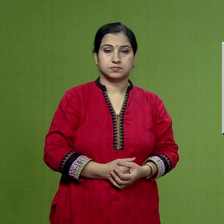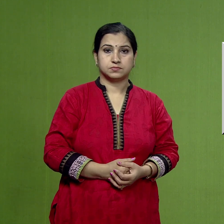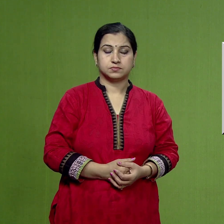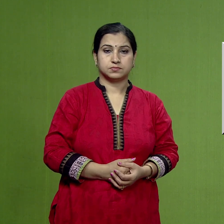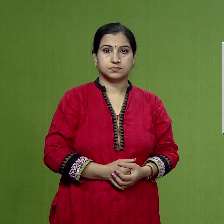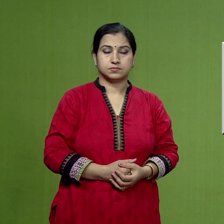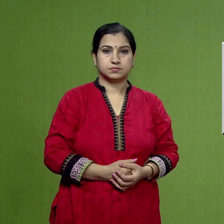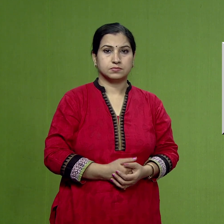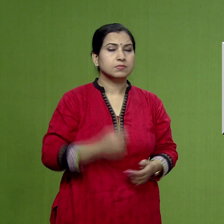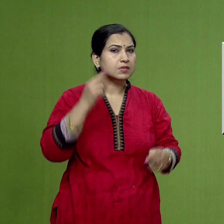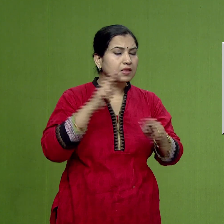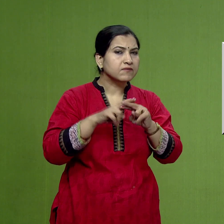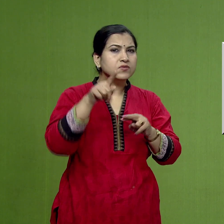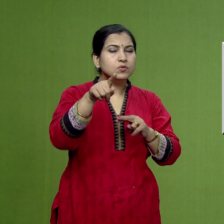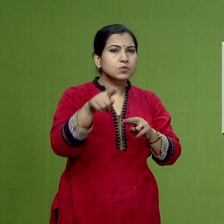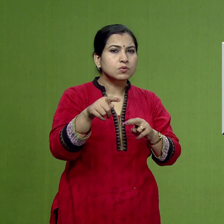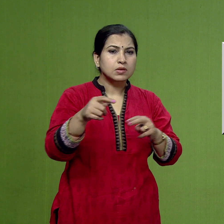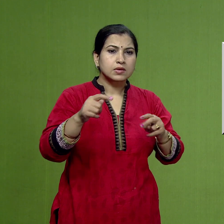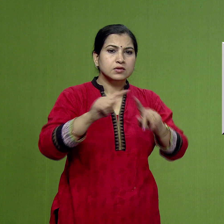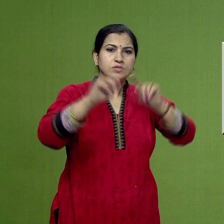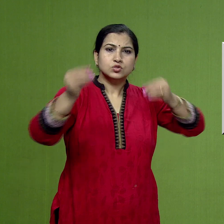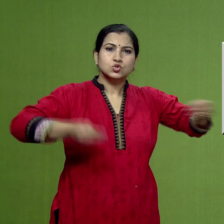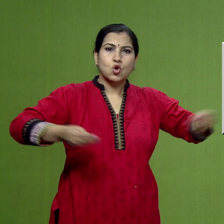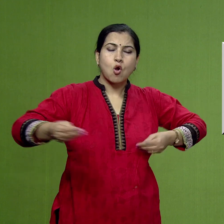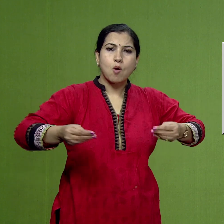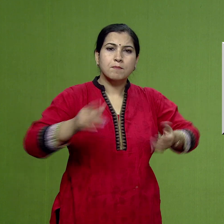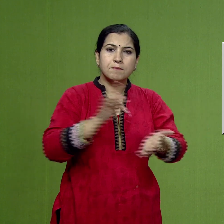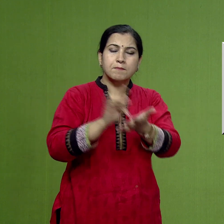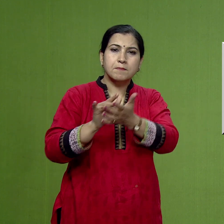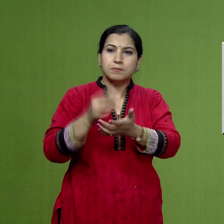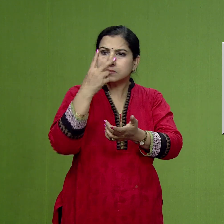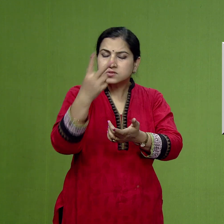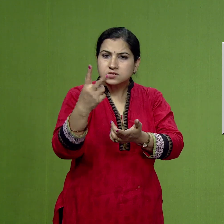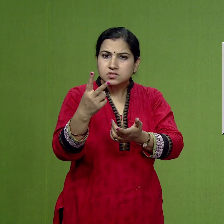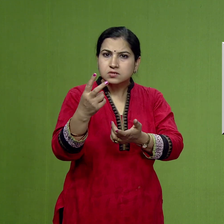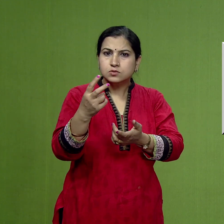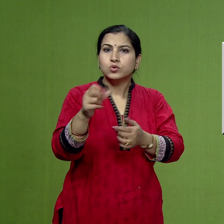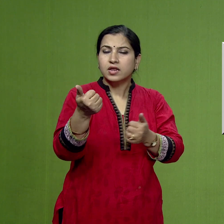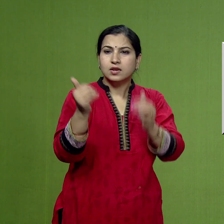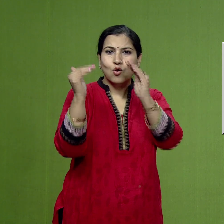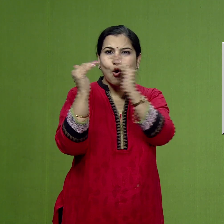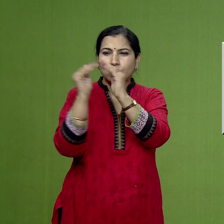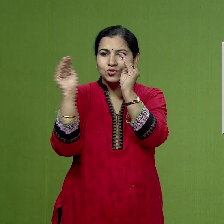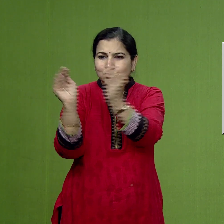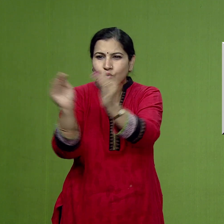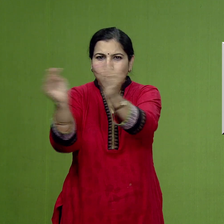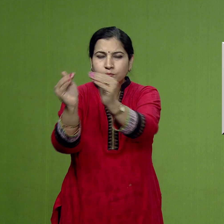If you visit a market area, you can find small houses and shops